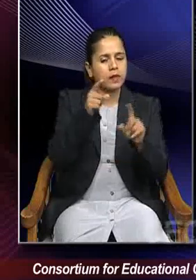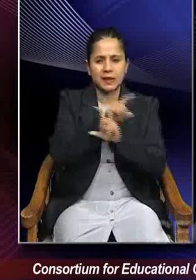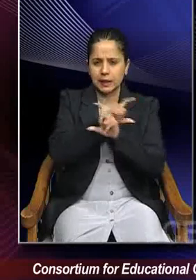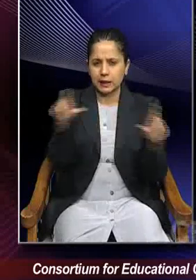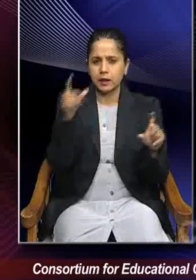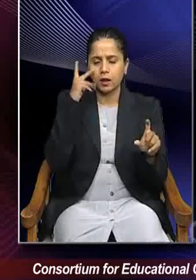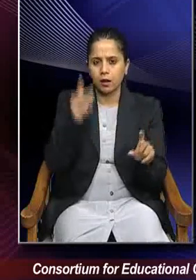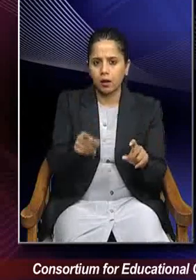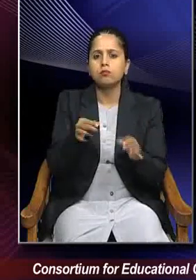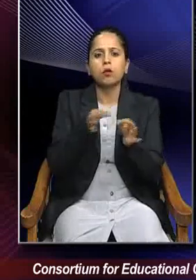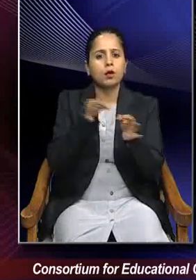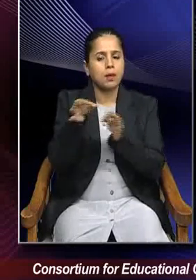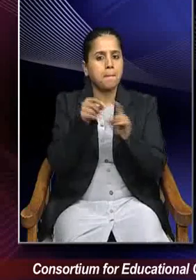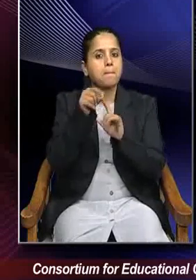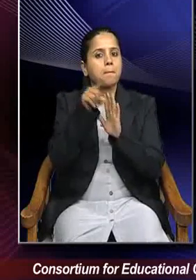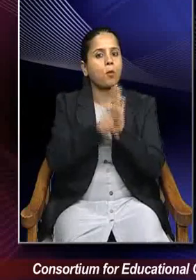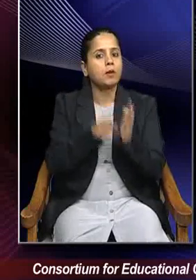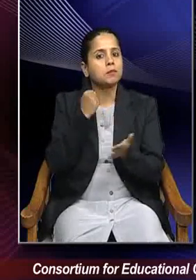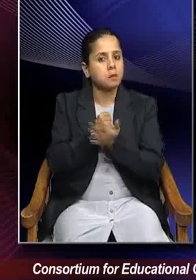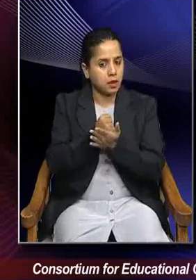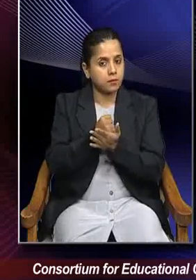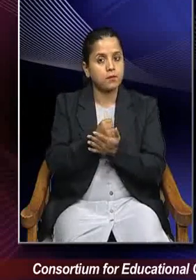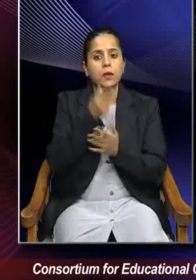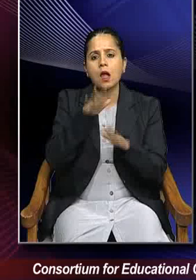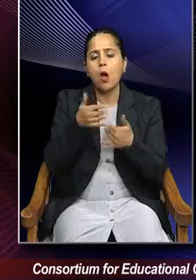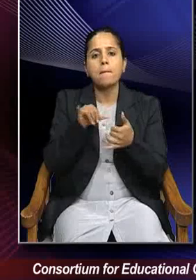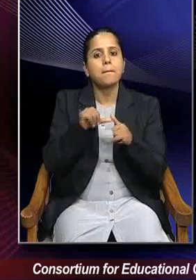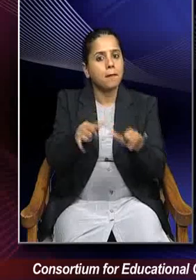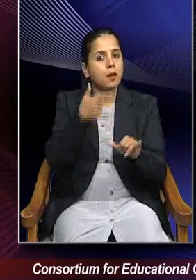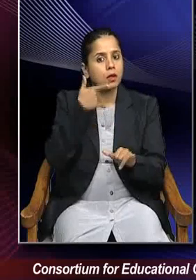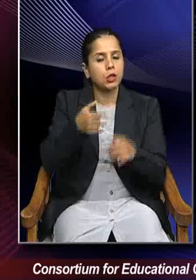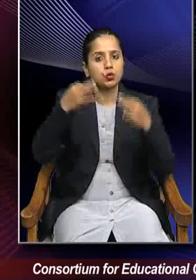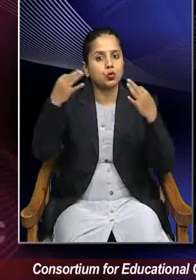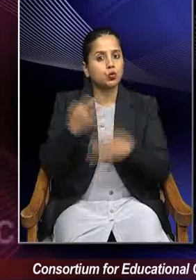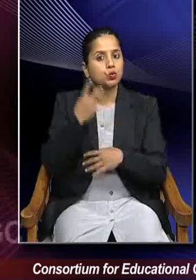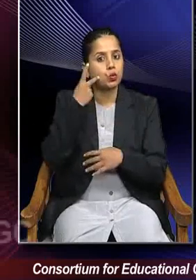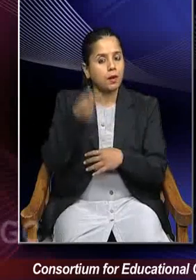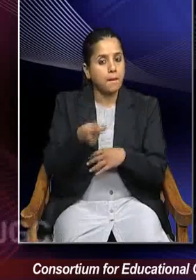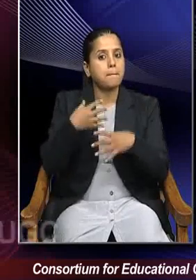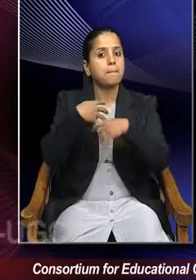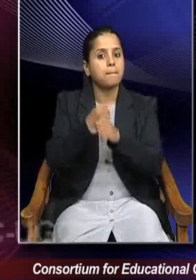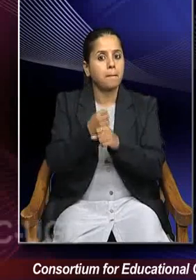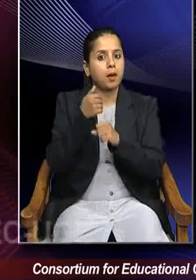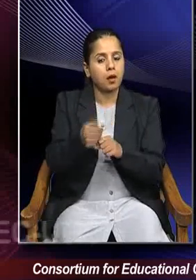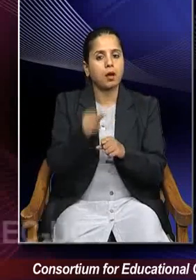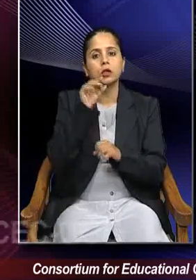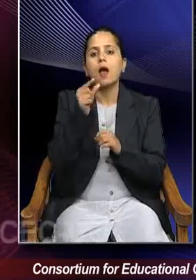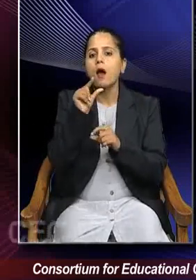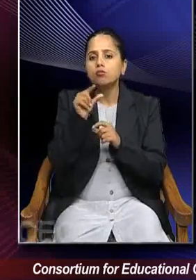clear-cut, well-defined policies how to manage these new forms of